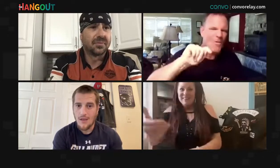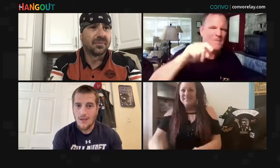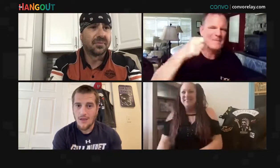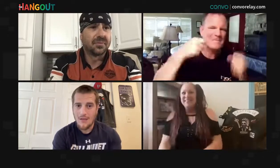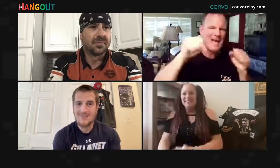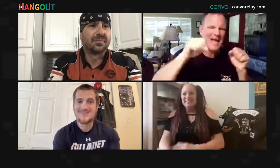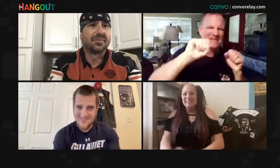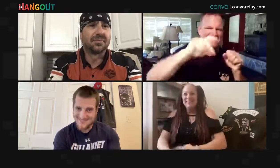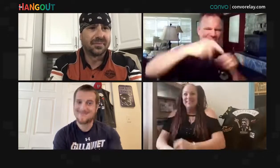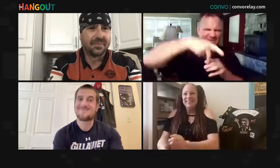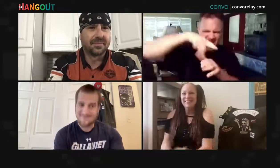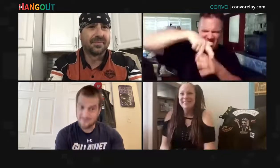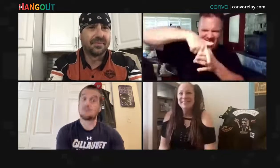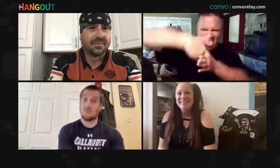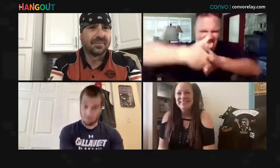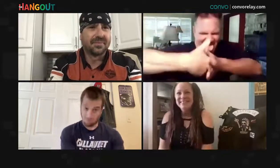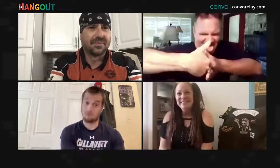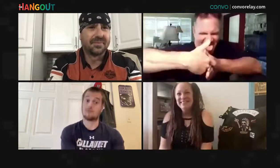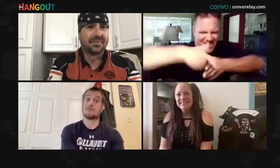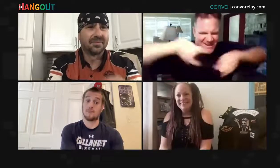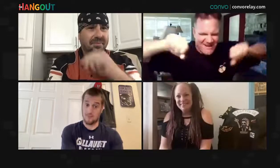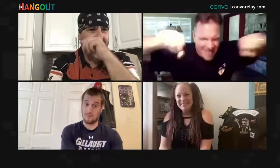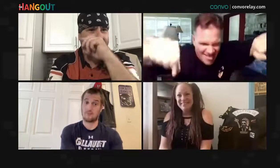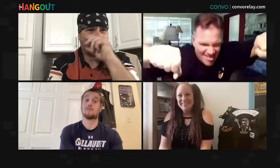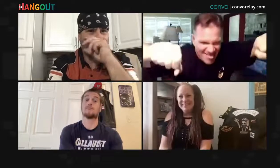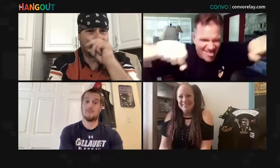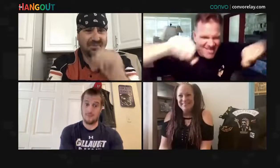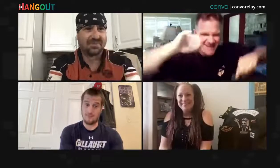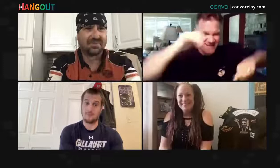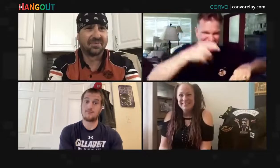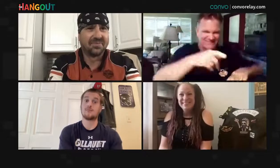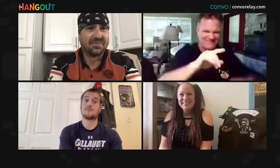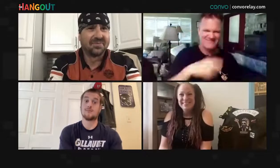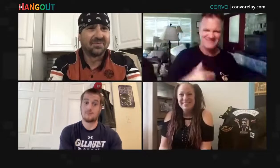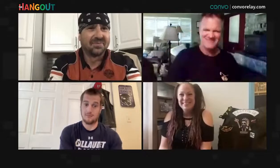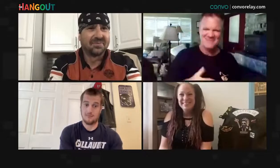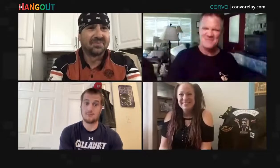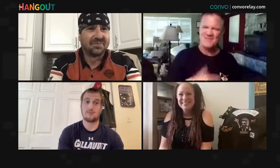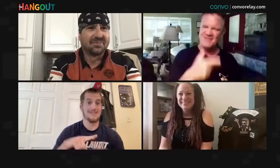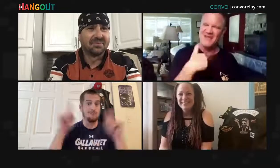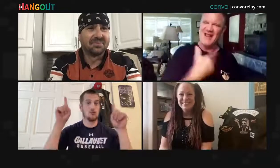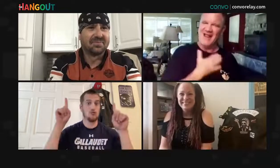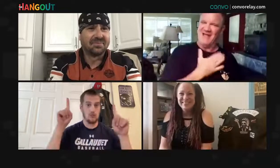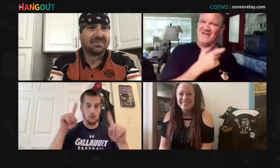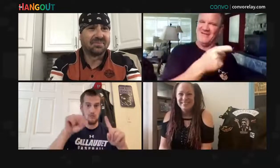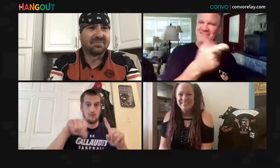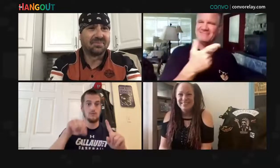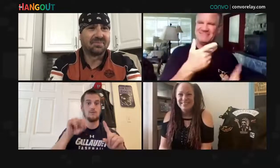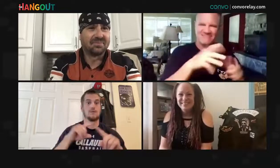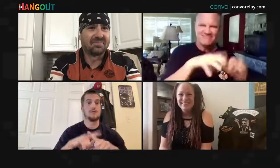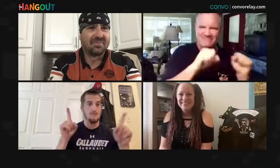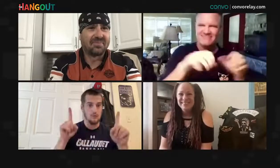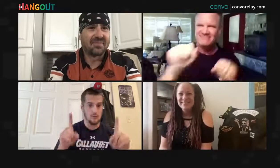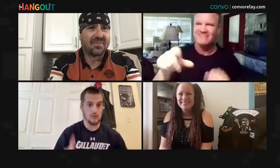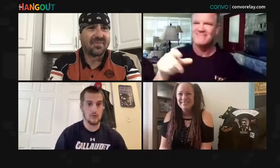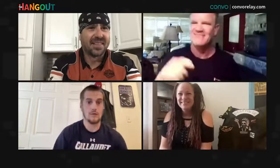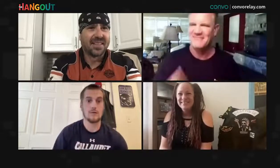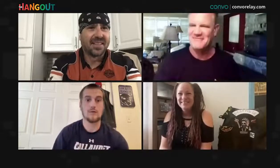kept saying, because they were like, you got to go, you have your bike. And that's what I went with. And this is Sean here. Yeah,